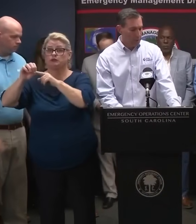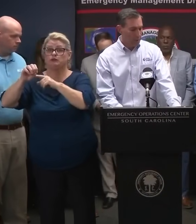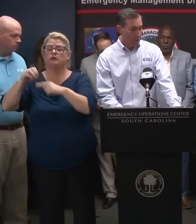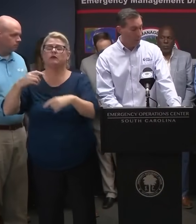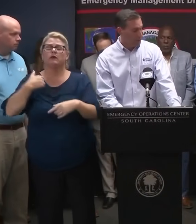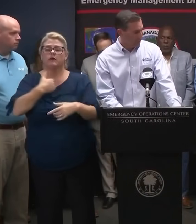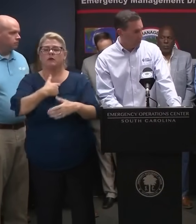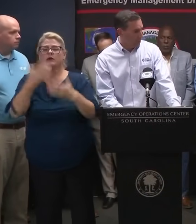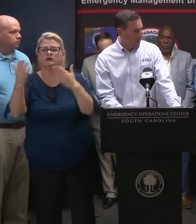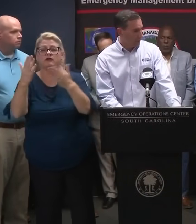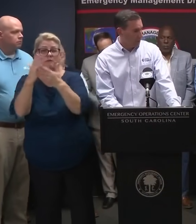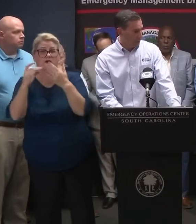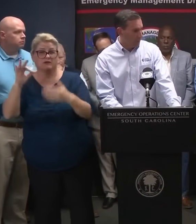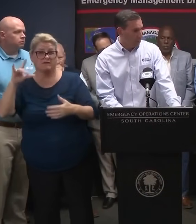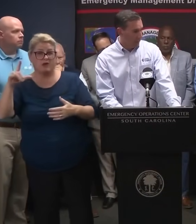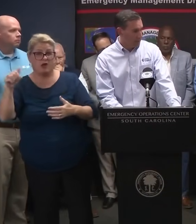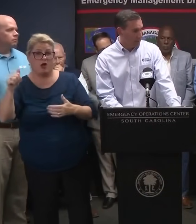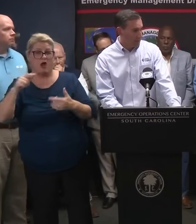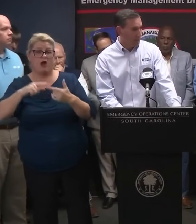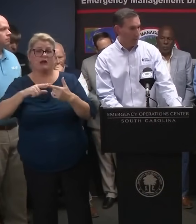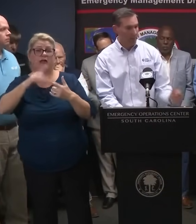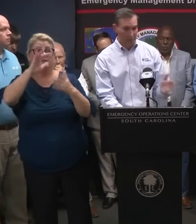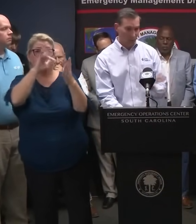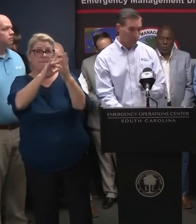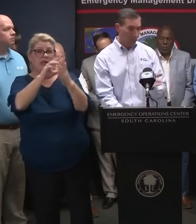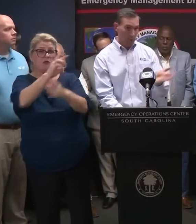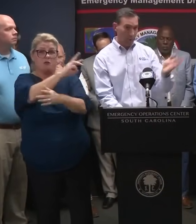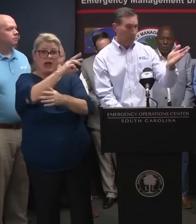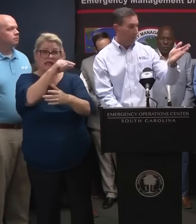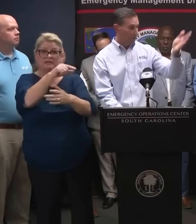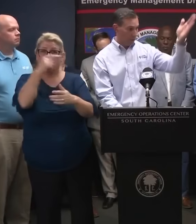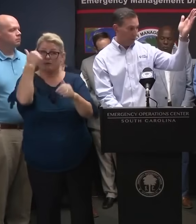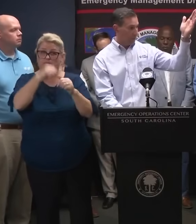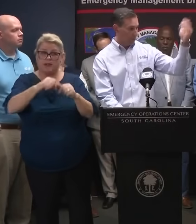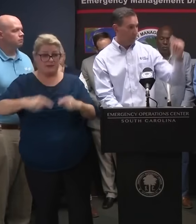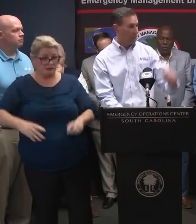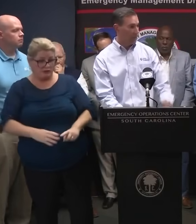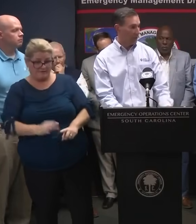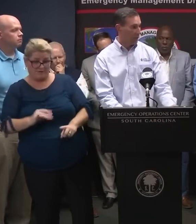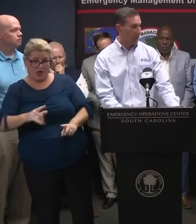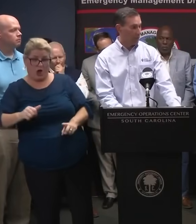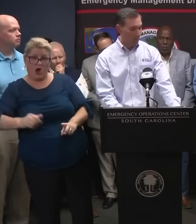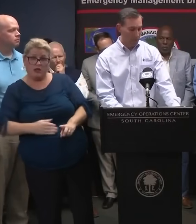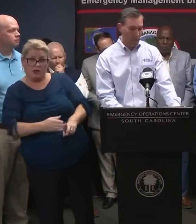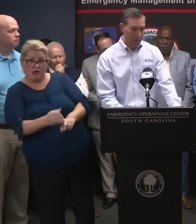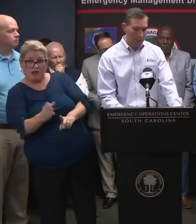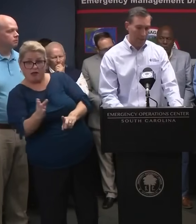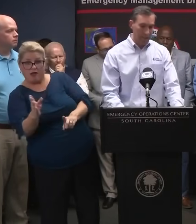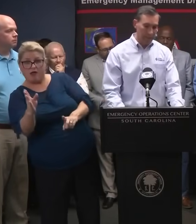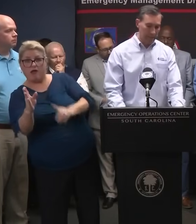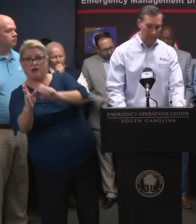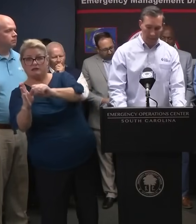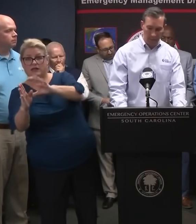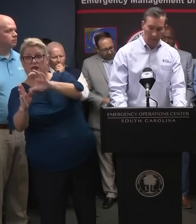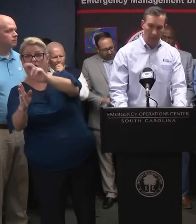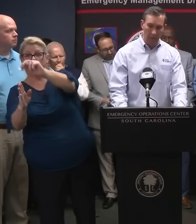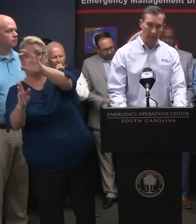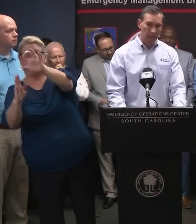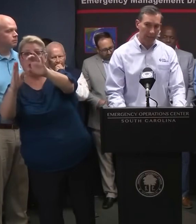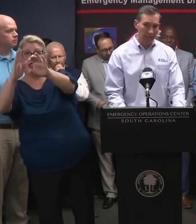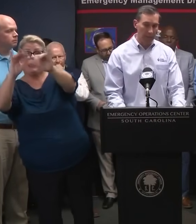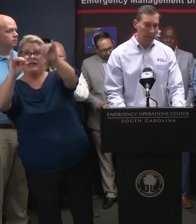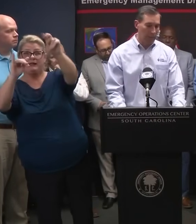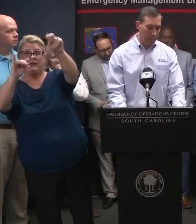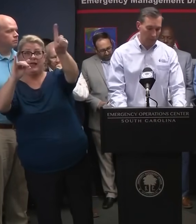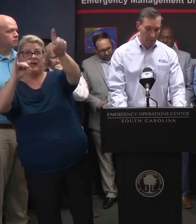also serve parts of Florida, parts of the Midwest. This storm came right up through Florida, through South Carolina, North Carolina, and into Indiana, Ohio,